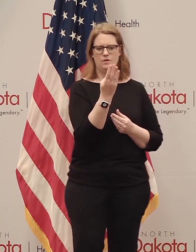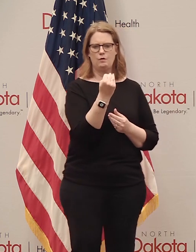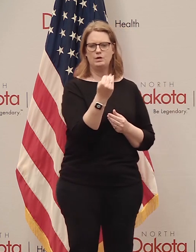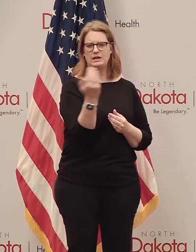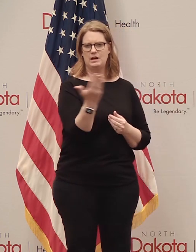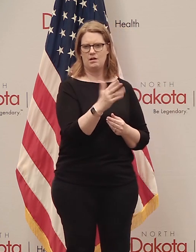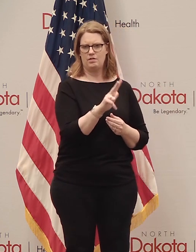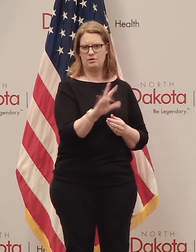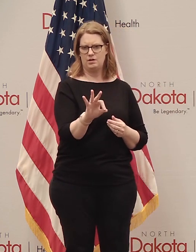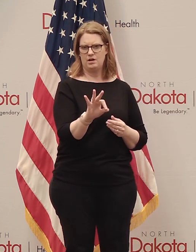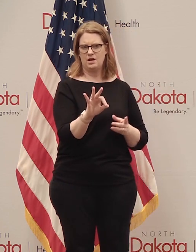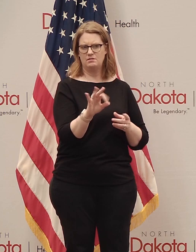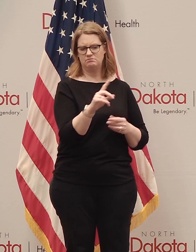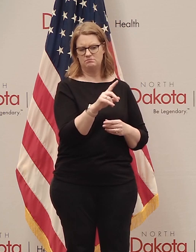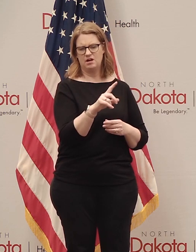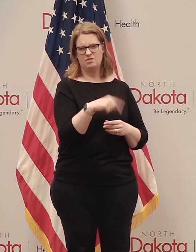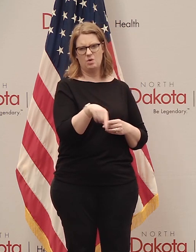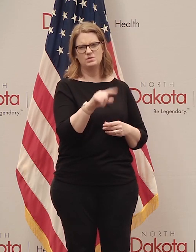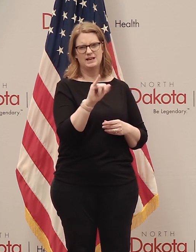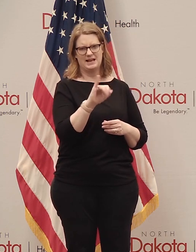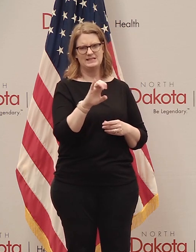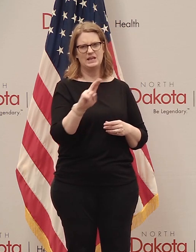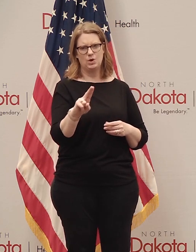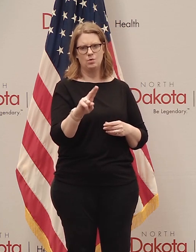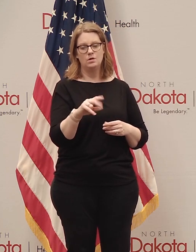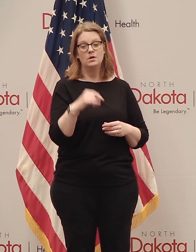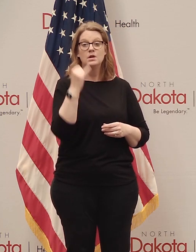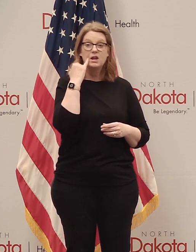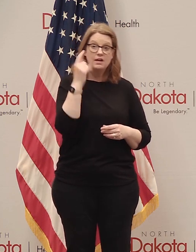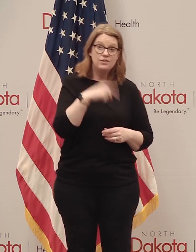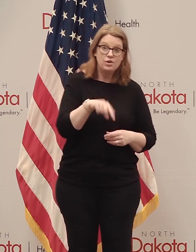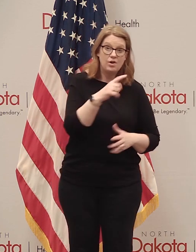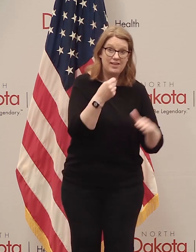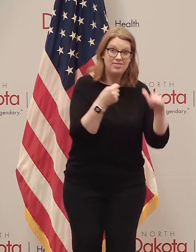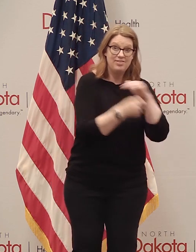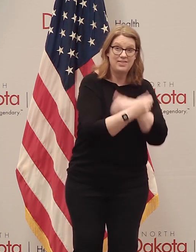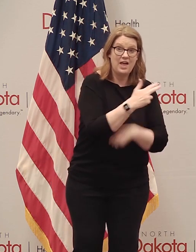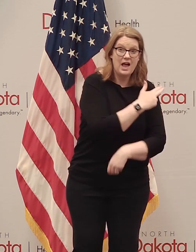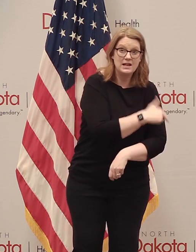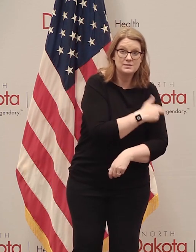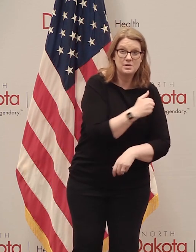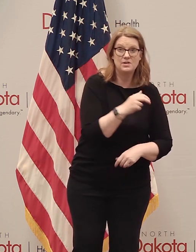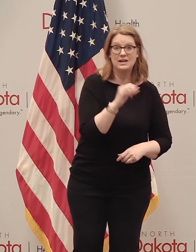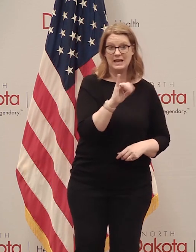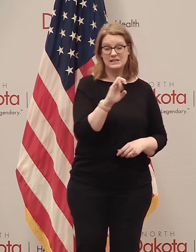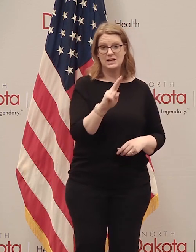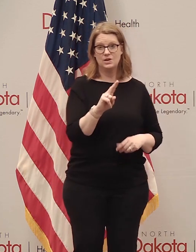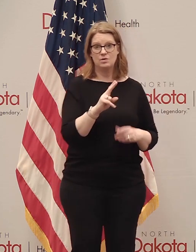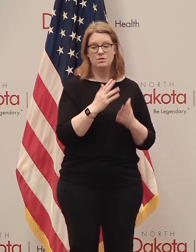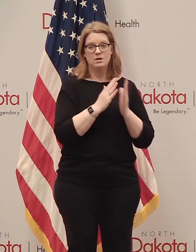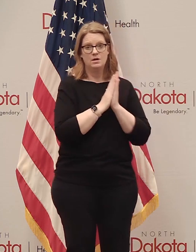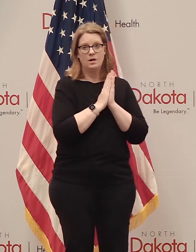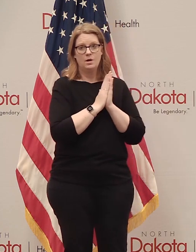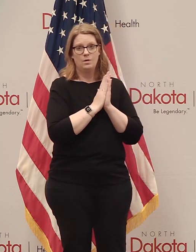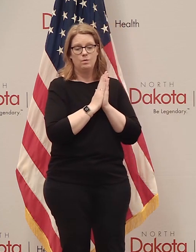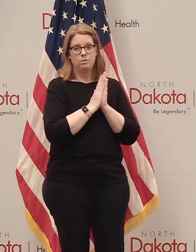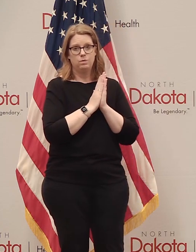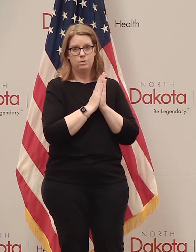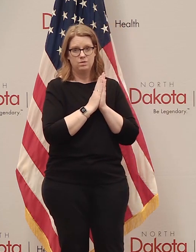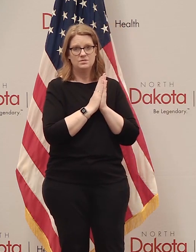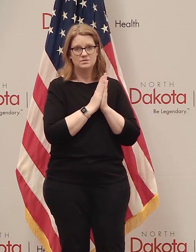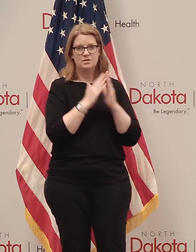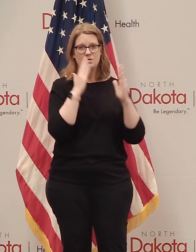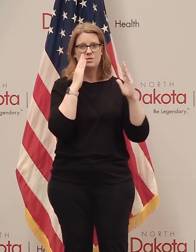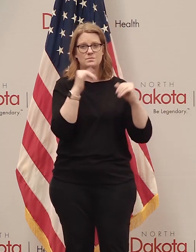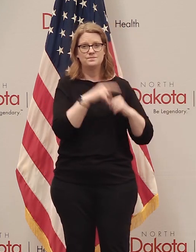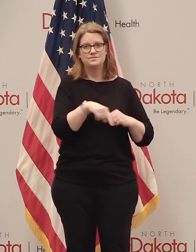are in ICU. But for those that are hospitalized or in ICU, we, of course, our thoughts are with them and wishing them a quick and